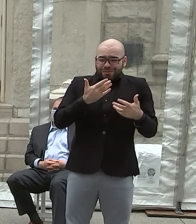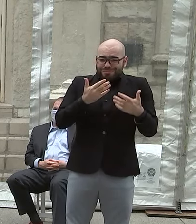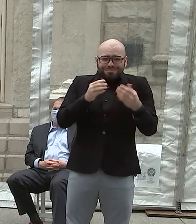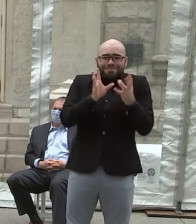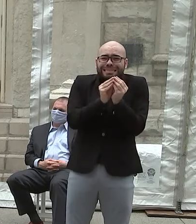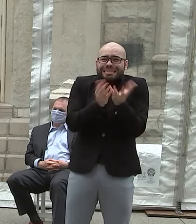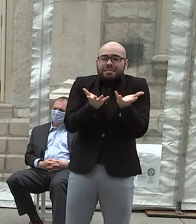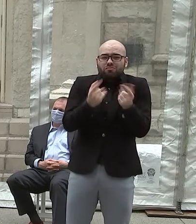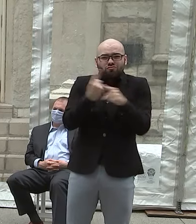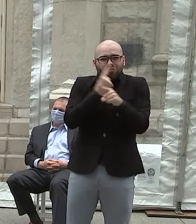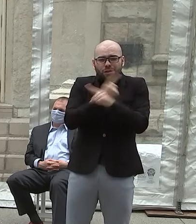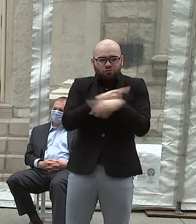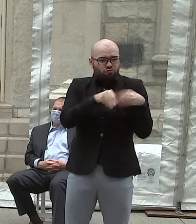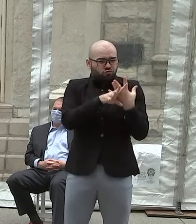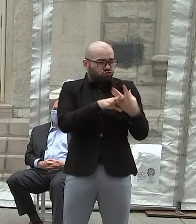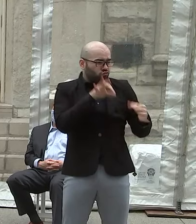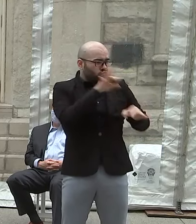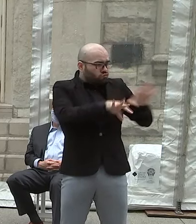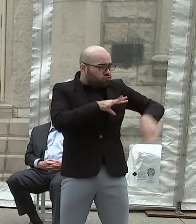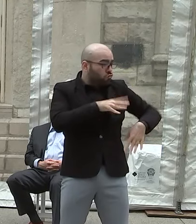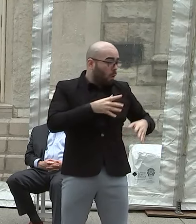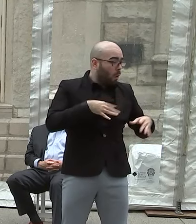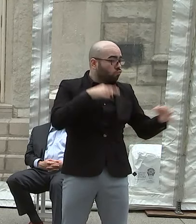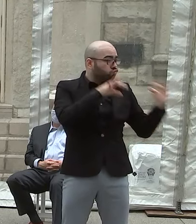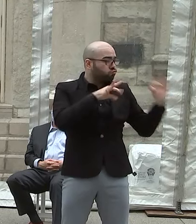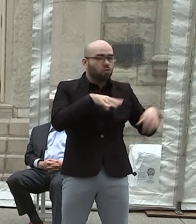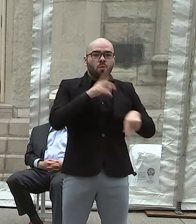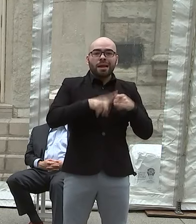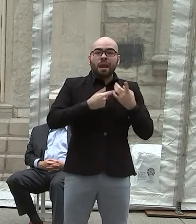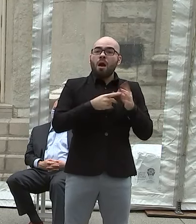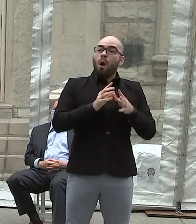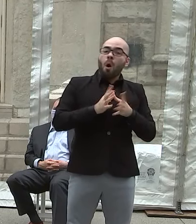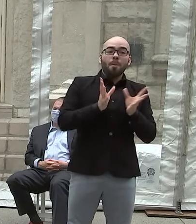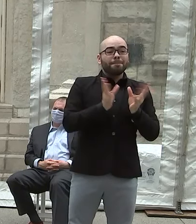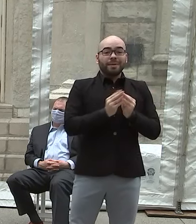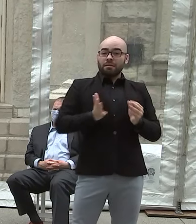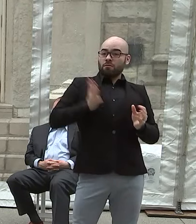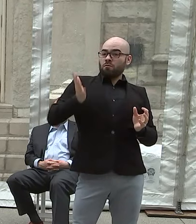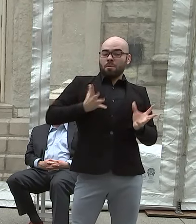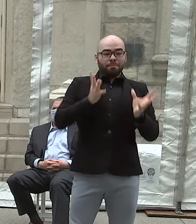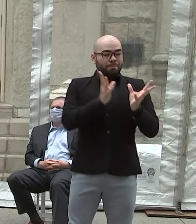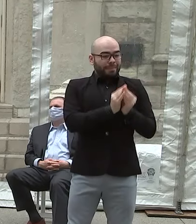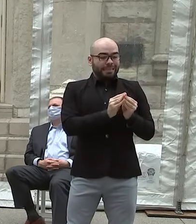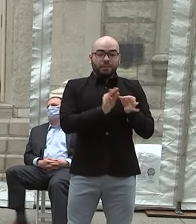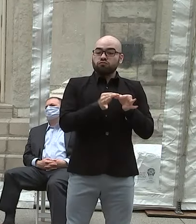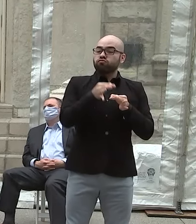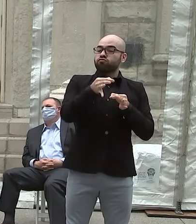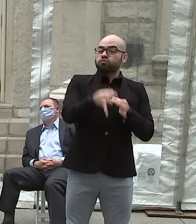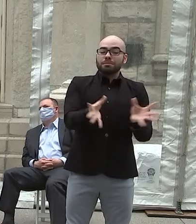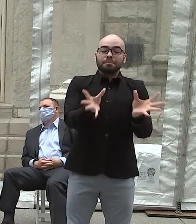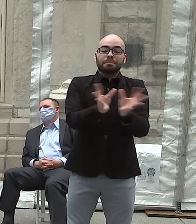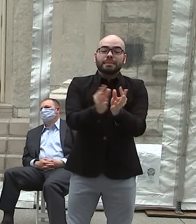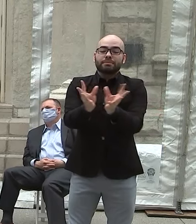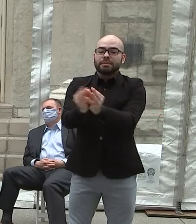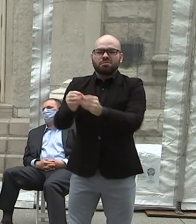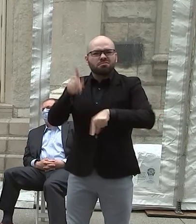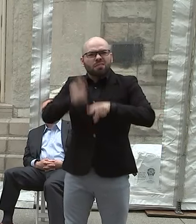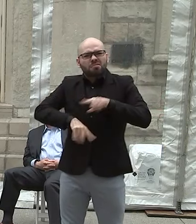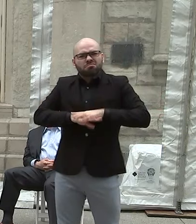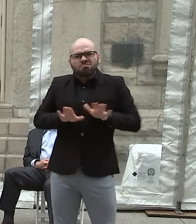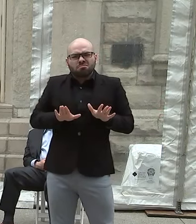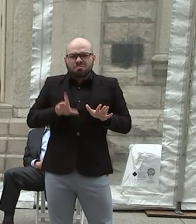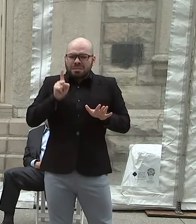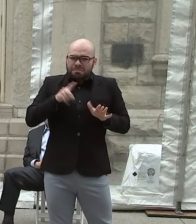normal course, as we would in any other circumstance. But we continue to need the flexibility to move in minutes or